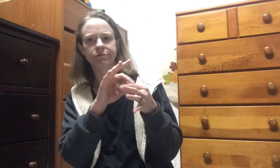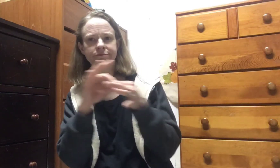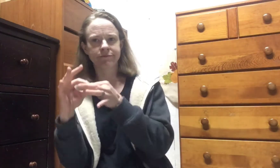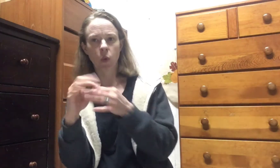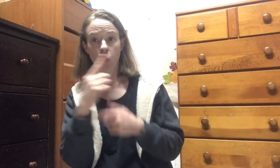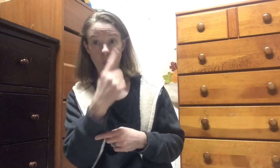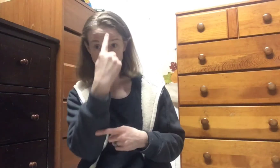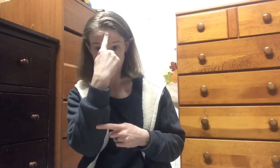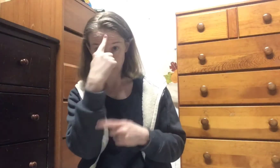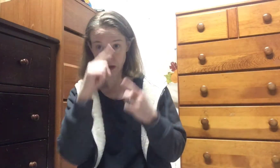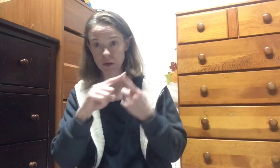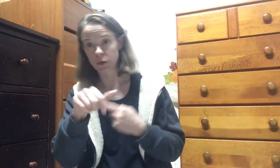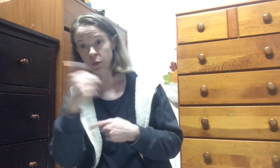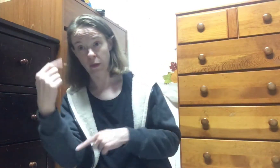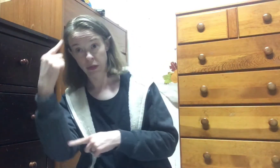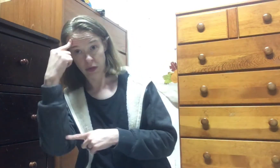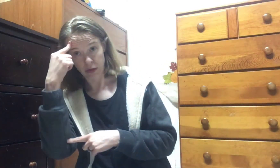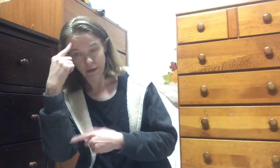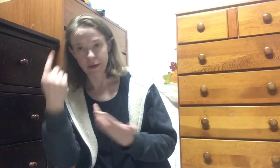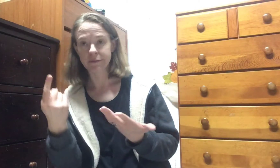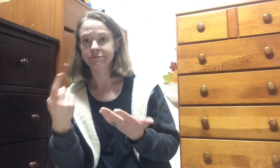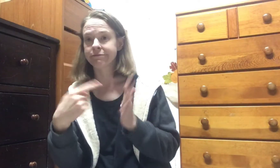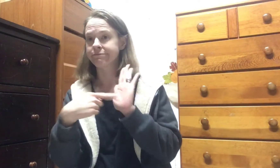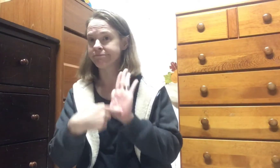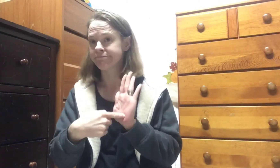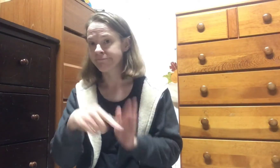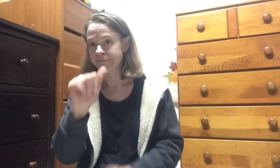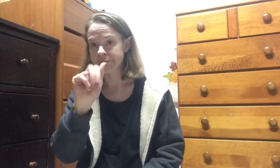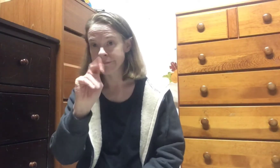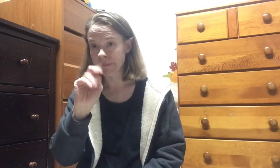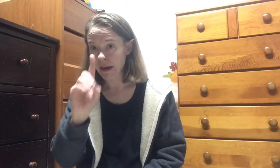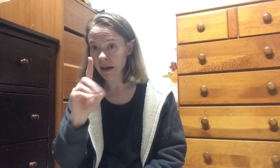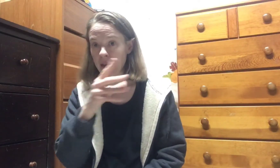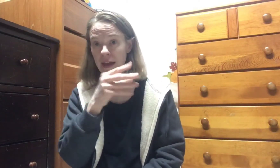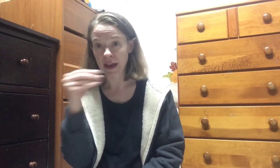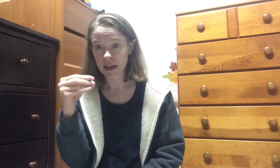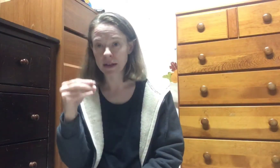Words that are used to connect one thought to another thought. For example, and,